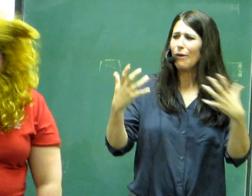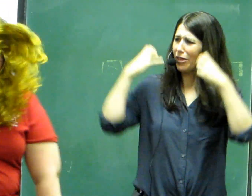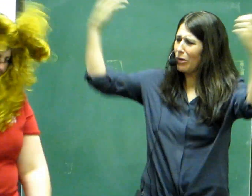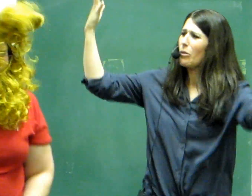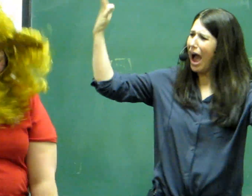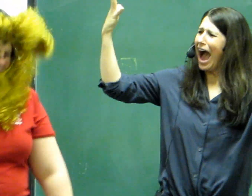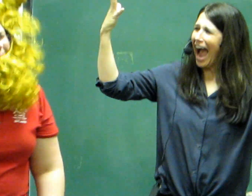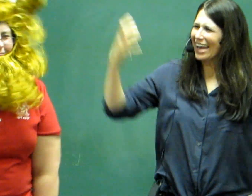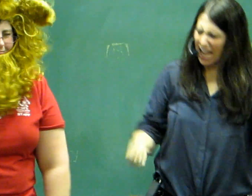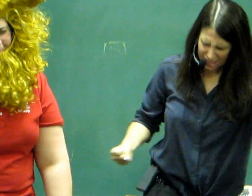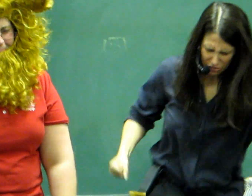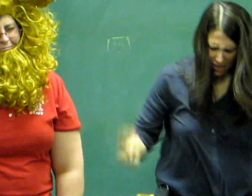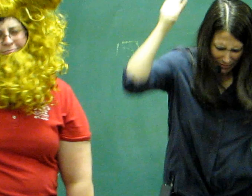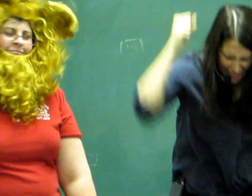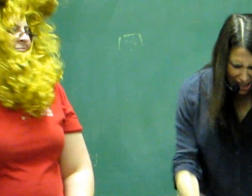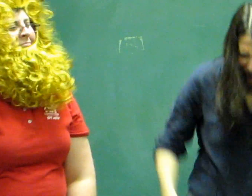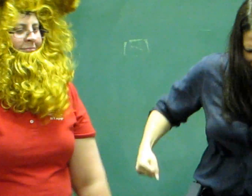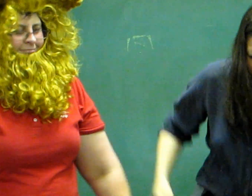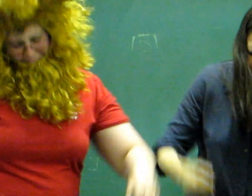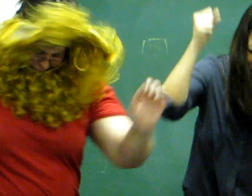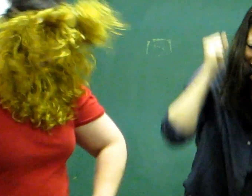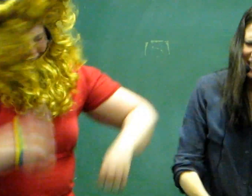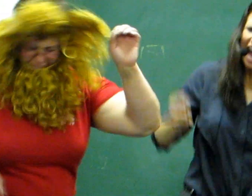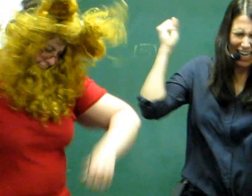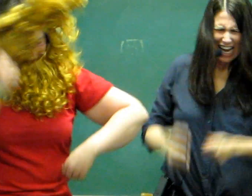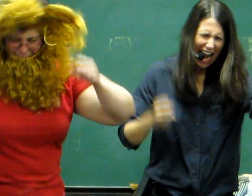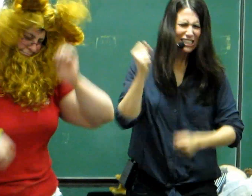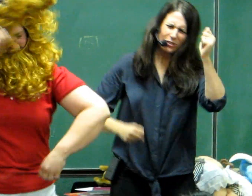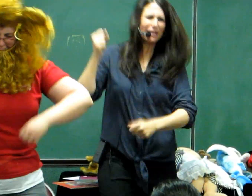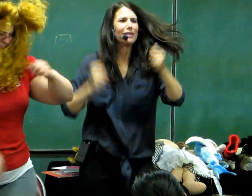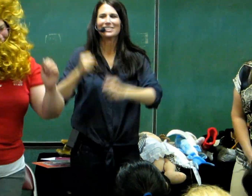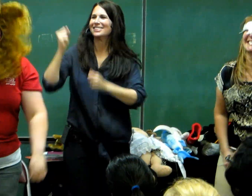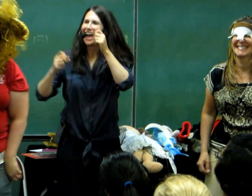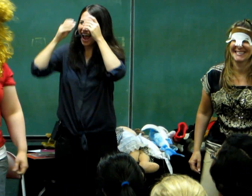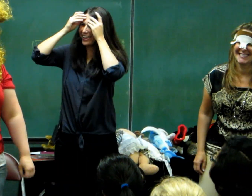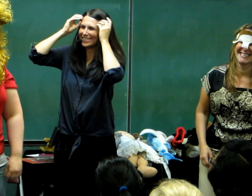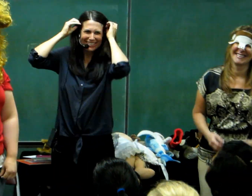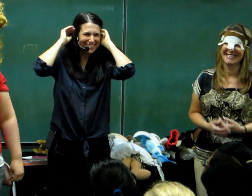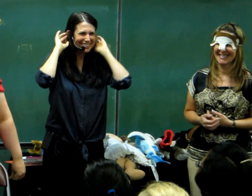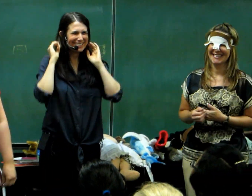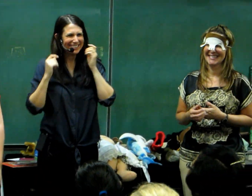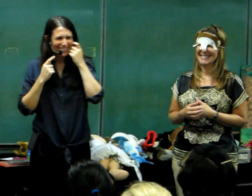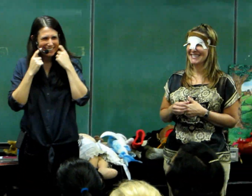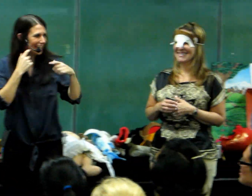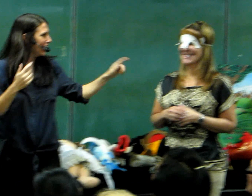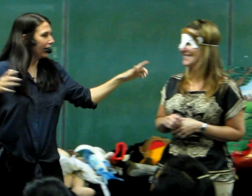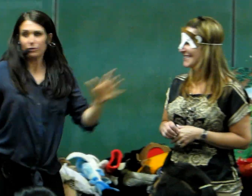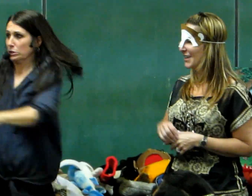out with the wine. I scream and shout, I want my Teddy. I scream and shout. Monkey said, get a grip,